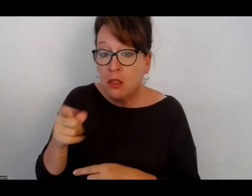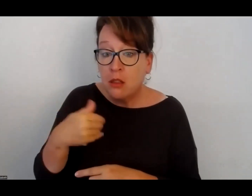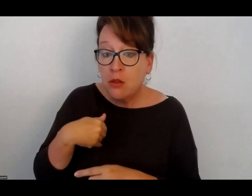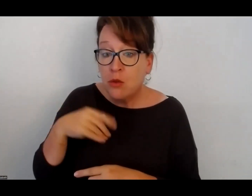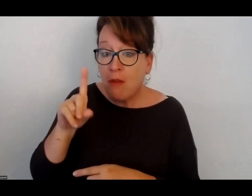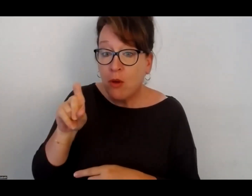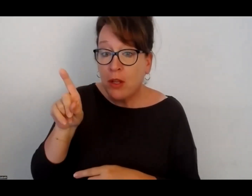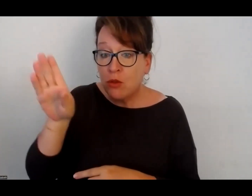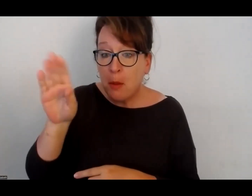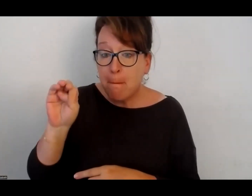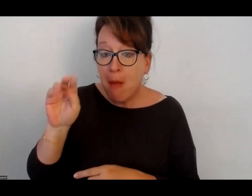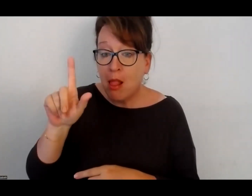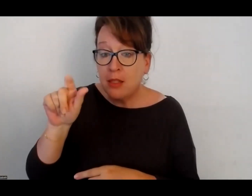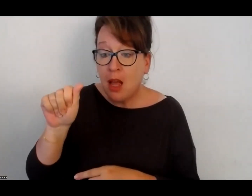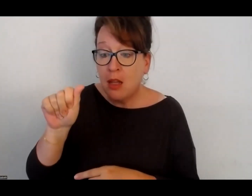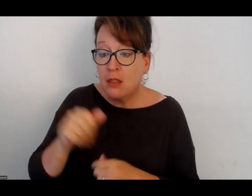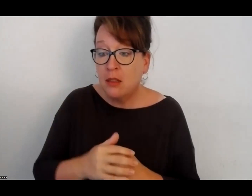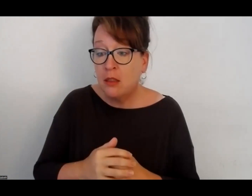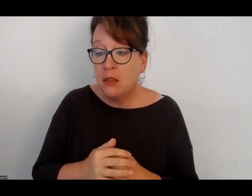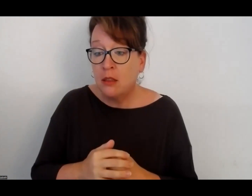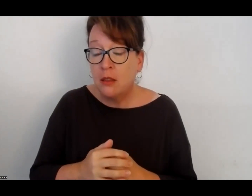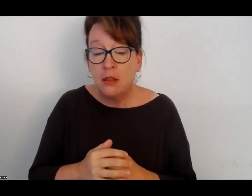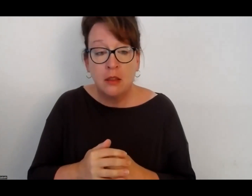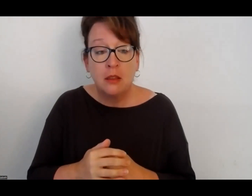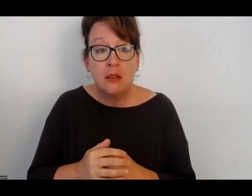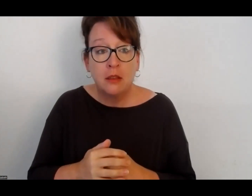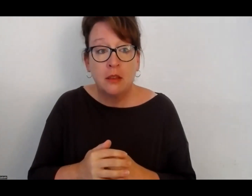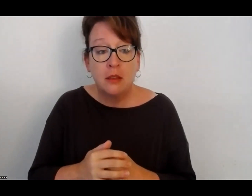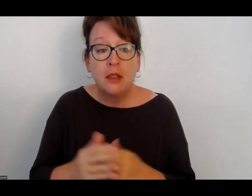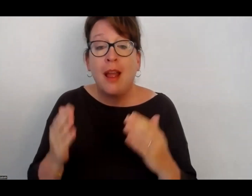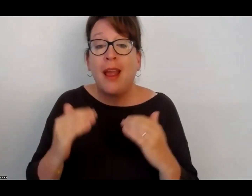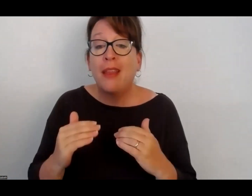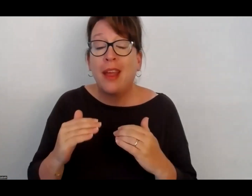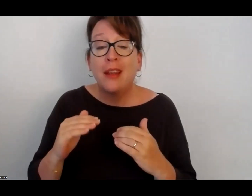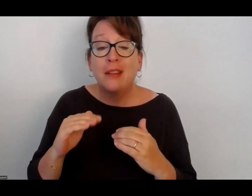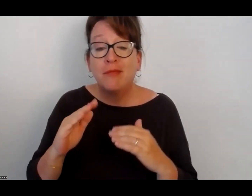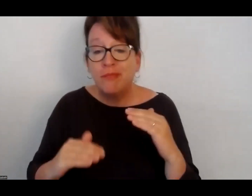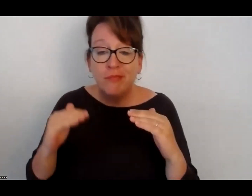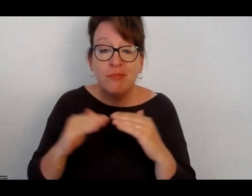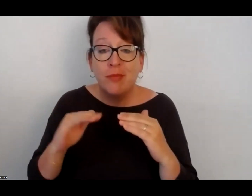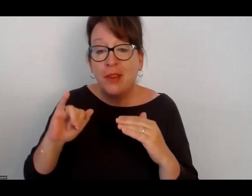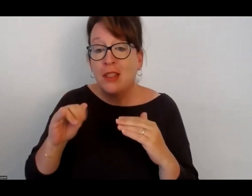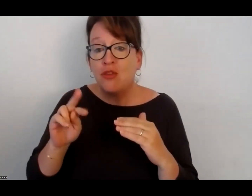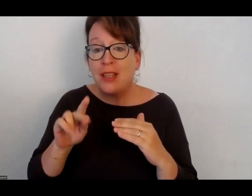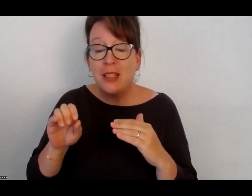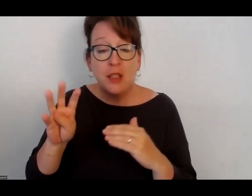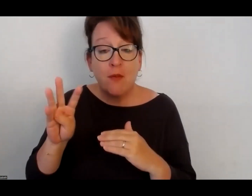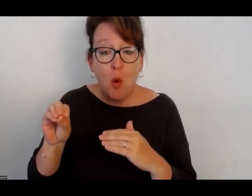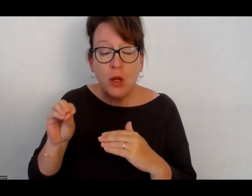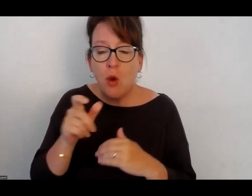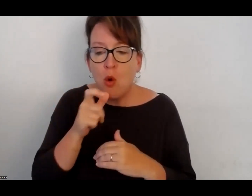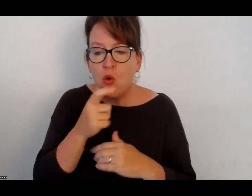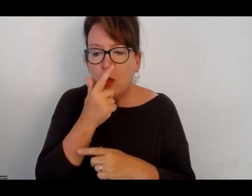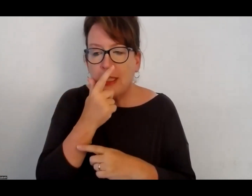for? Great. And then the Justice 40, who is interested